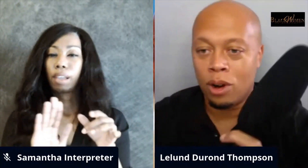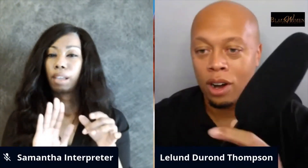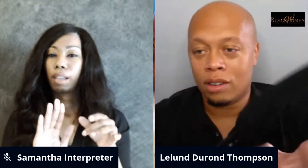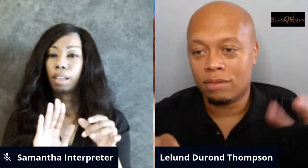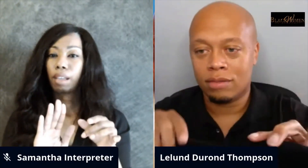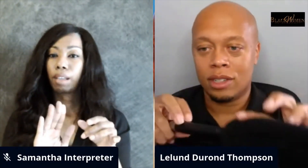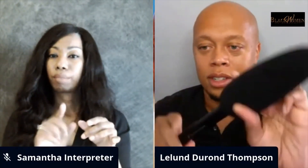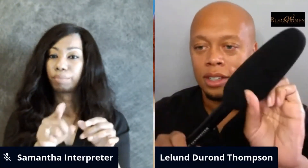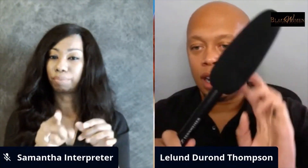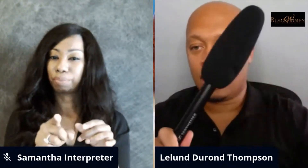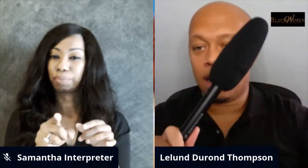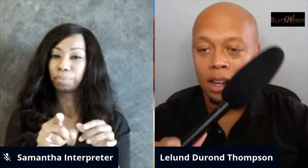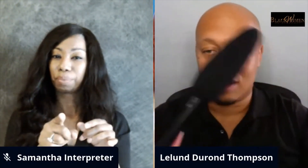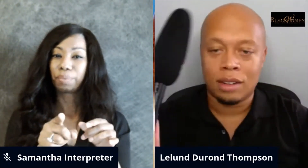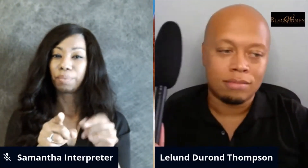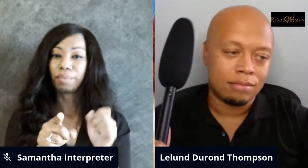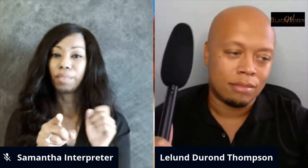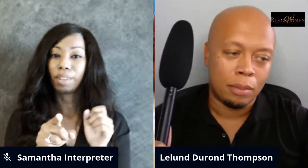more